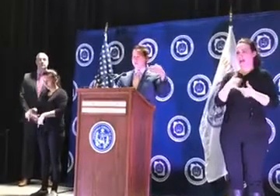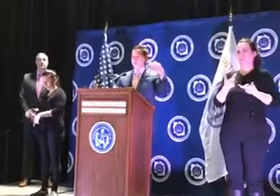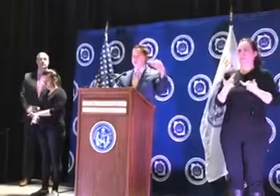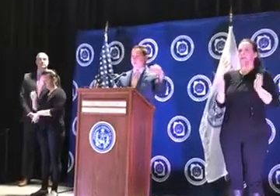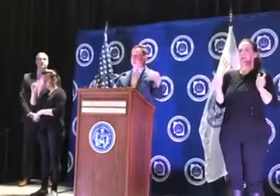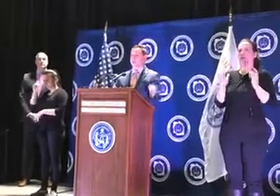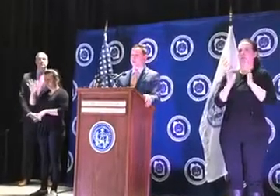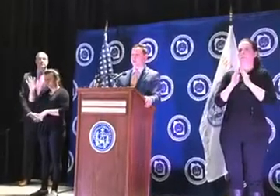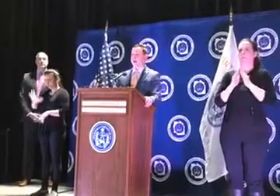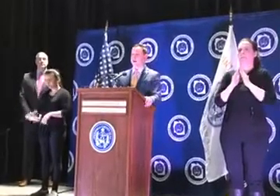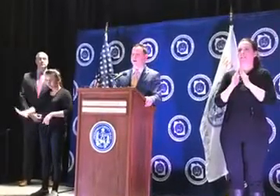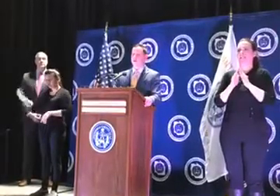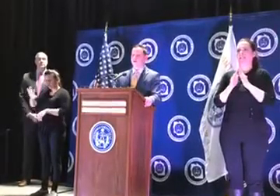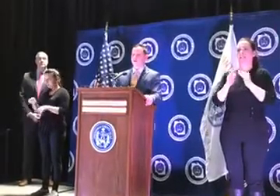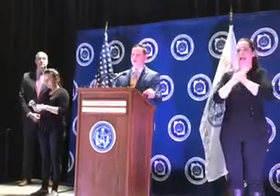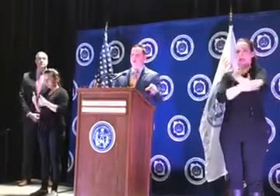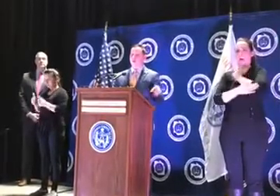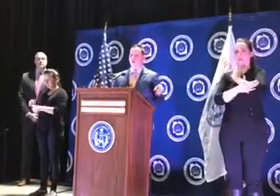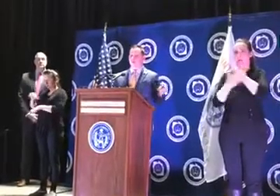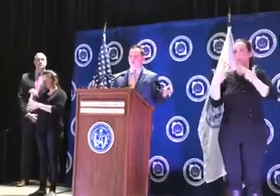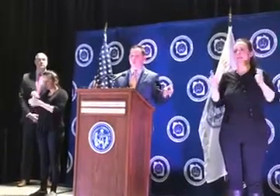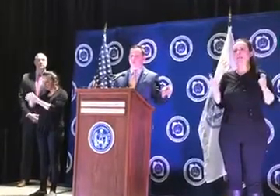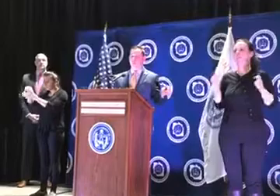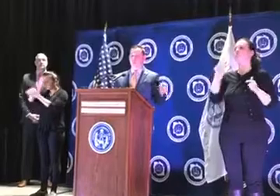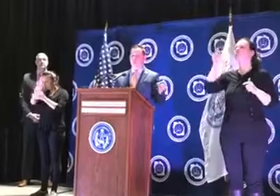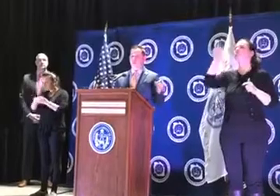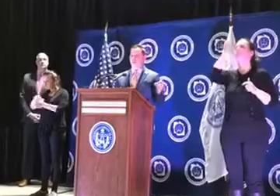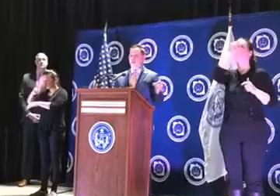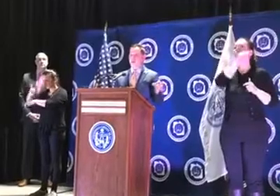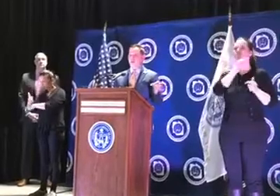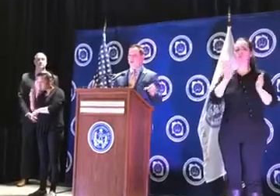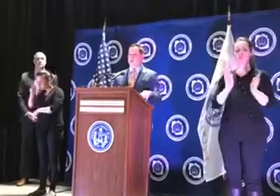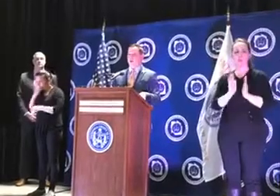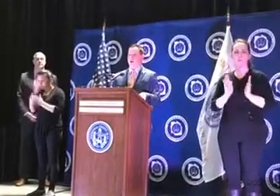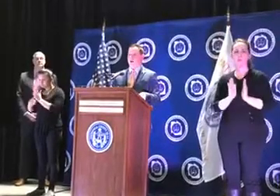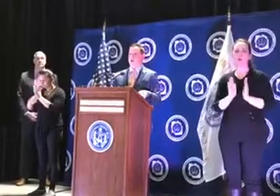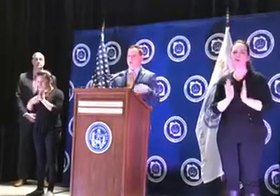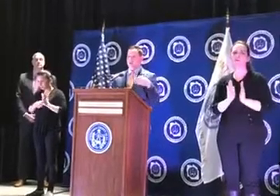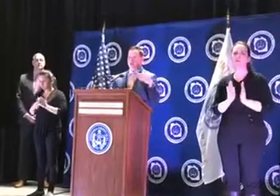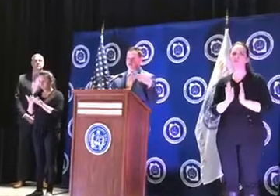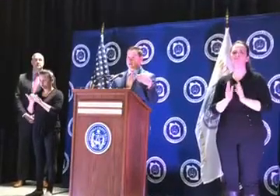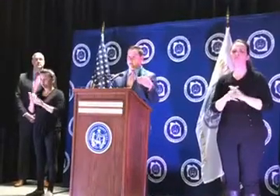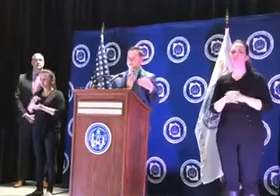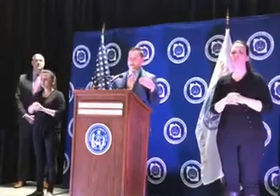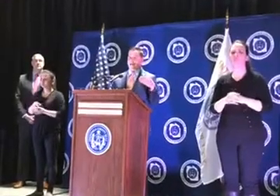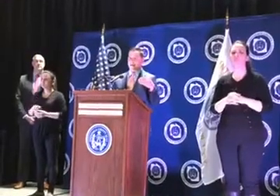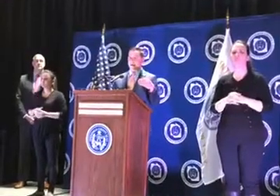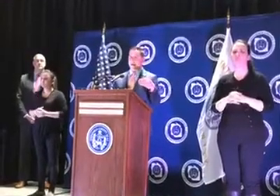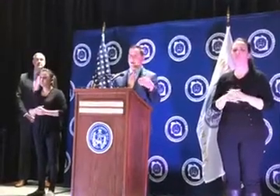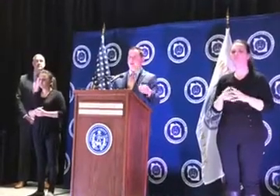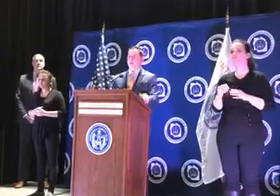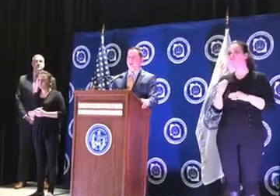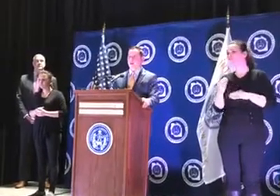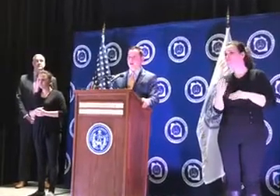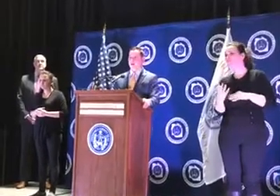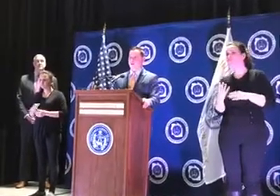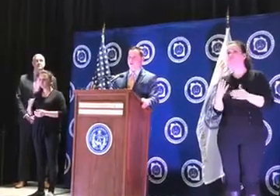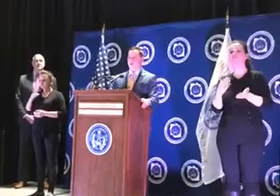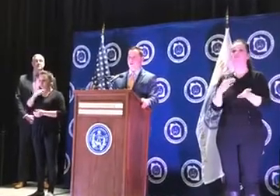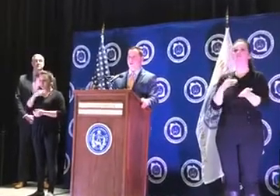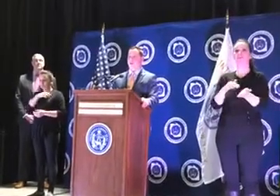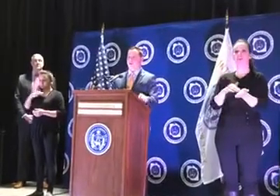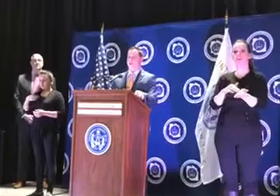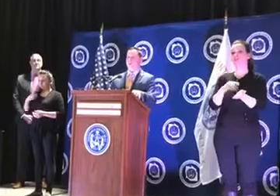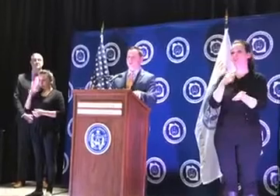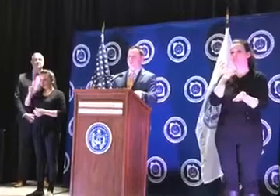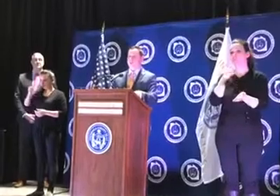bit ahead of everybody related to that. So Dr. Gupta's team is very busy now as we get new tests in every day, and